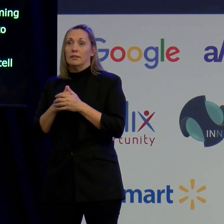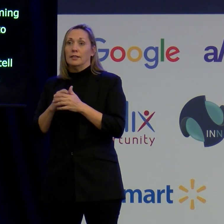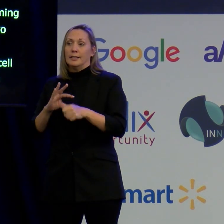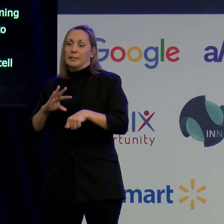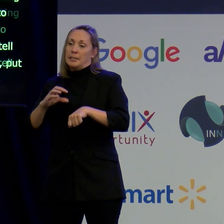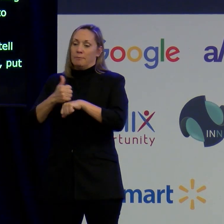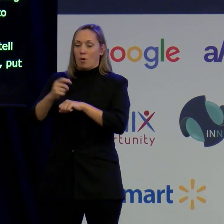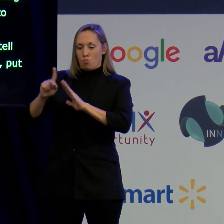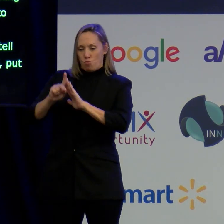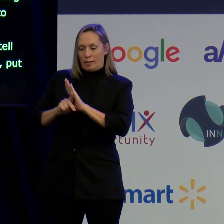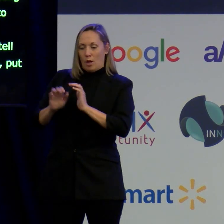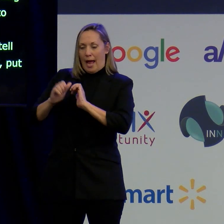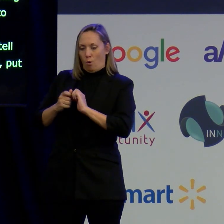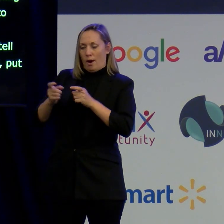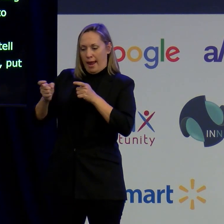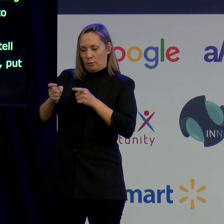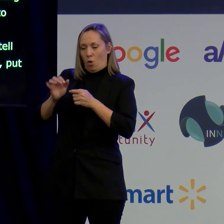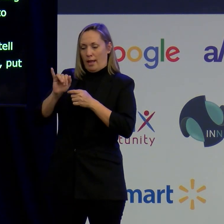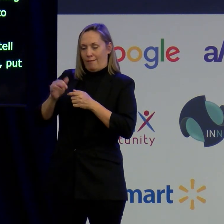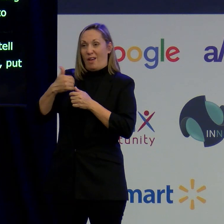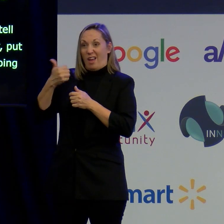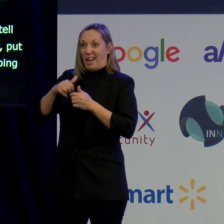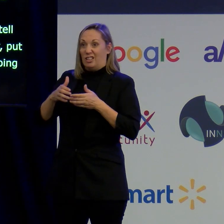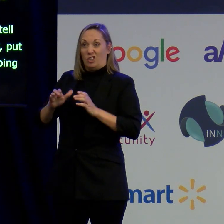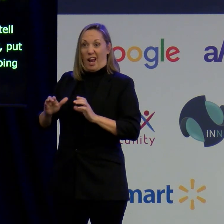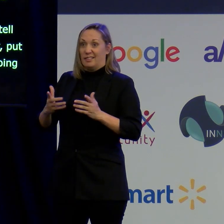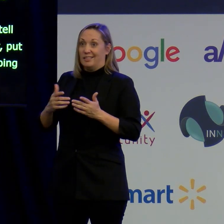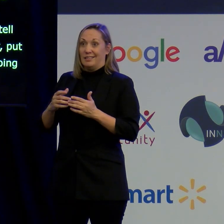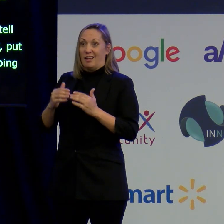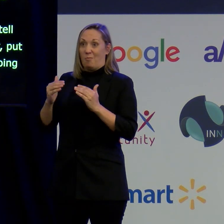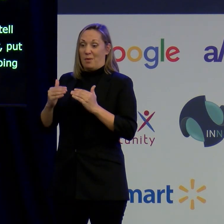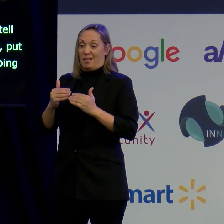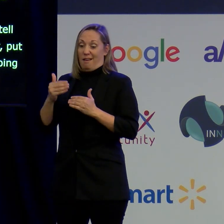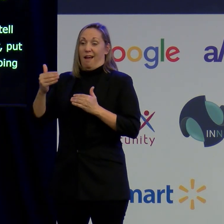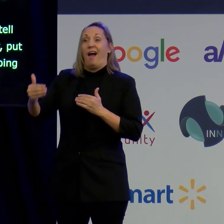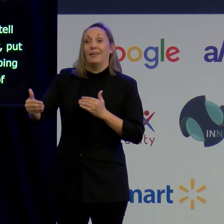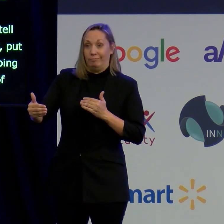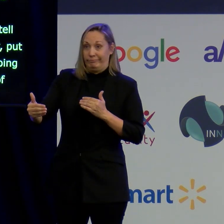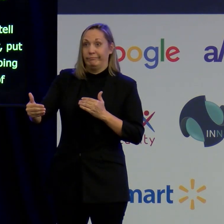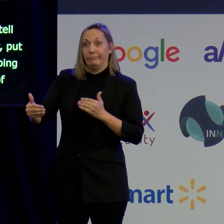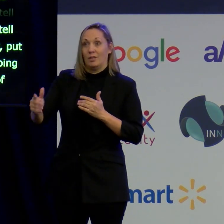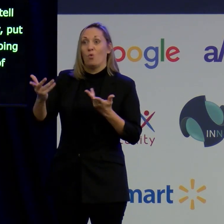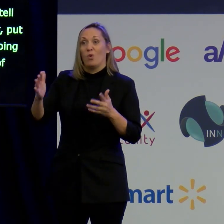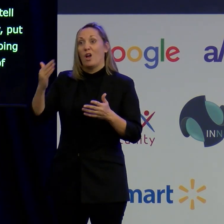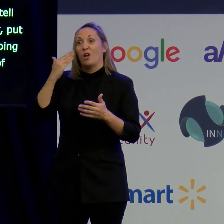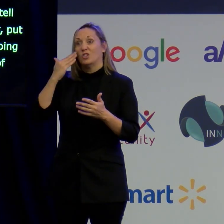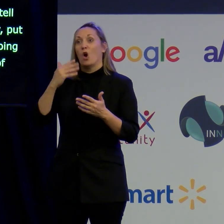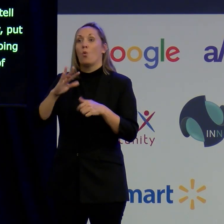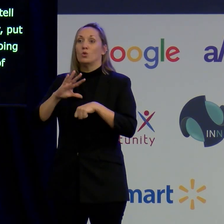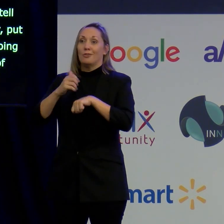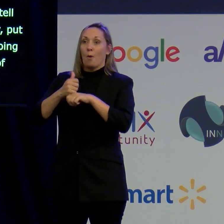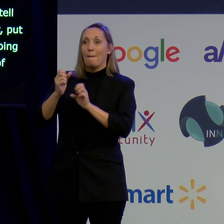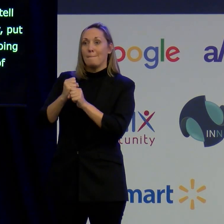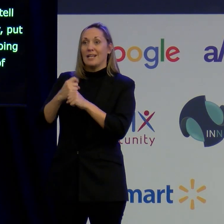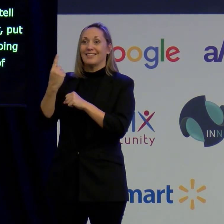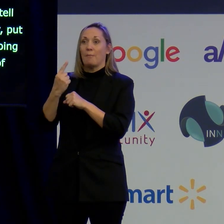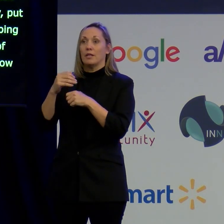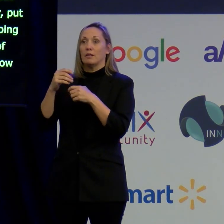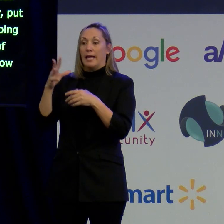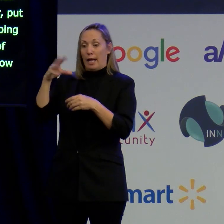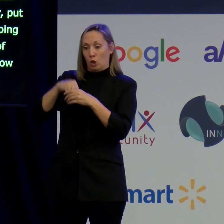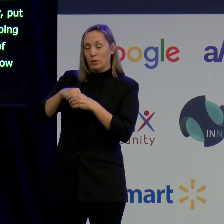of how we were going to tackle this if we had any chance of being ahead of the curve. We all know that to build something inclusively and